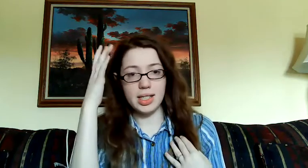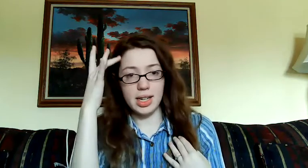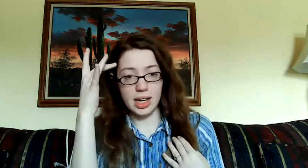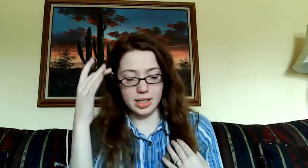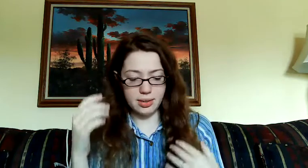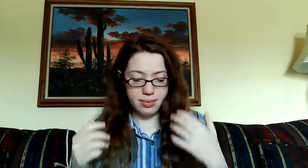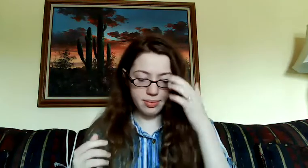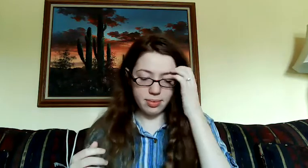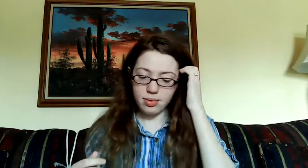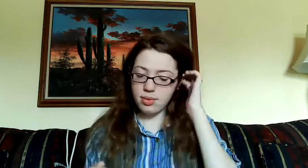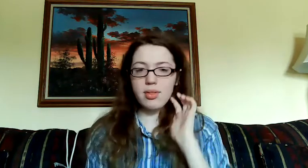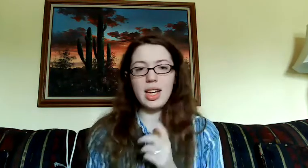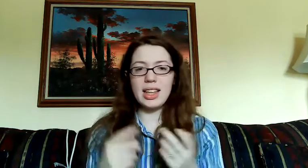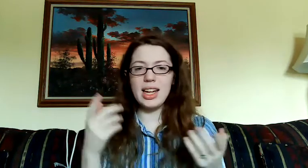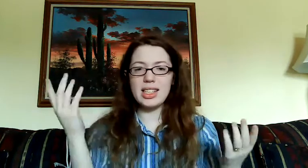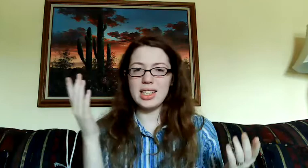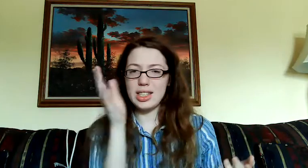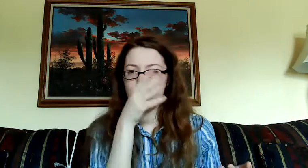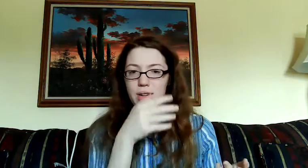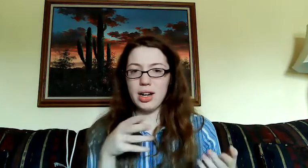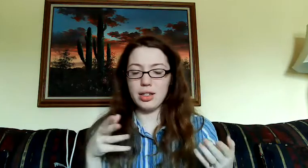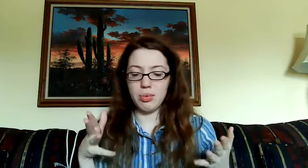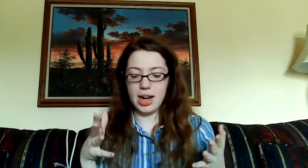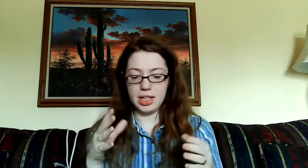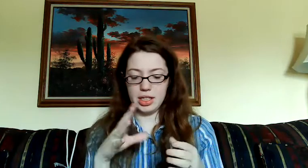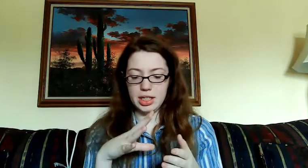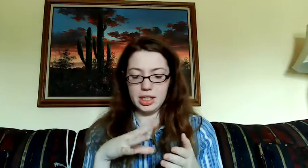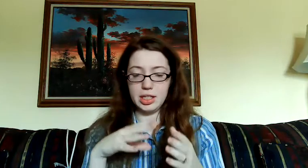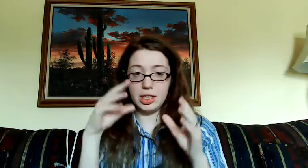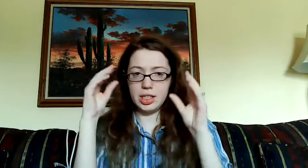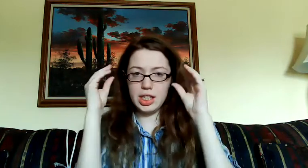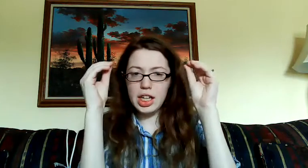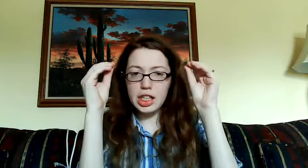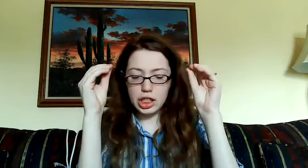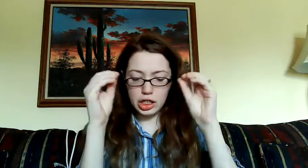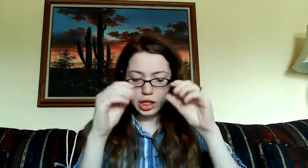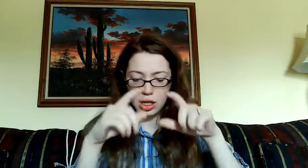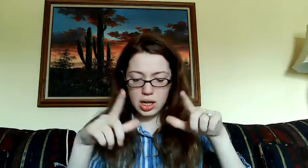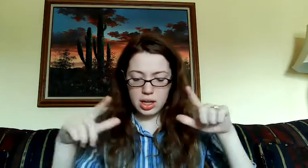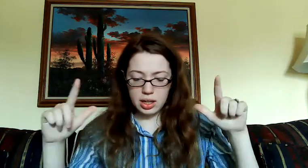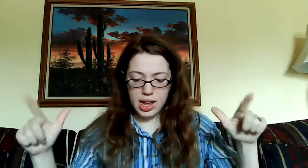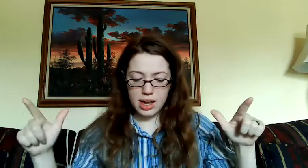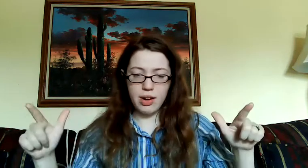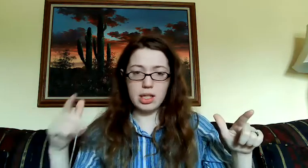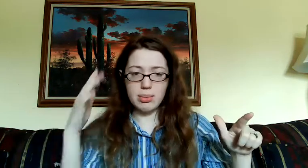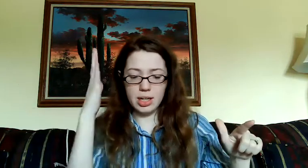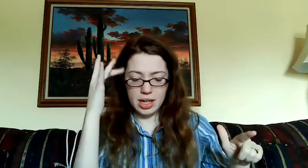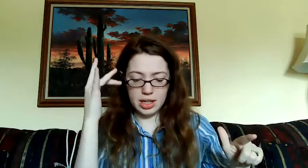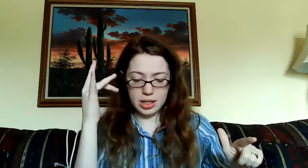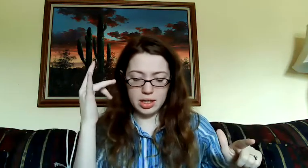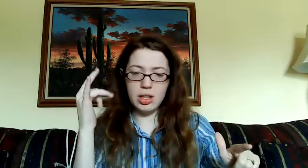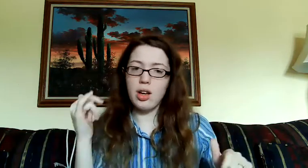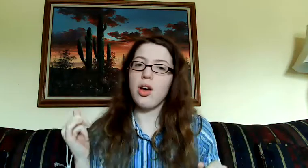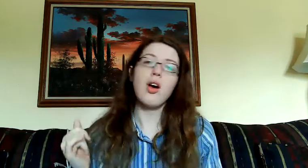is, I think it's a strange way to teach the language, because